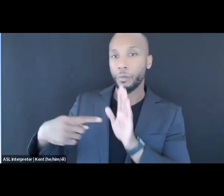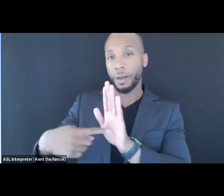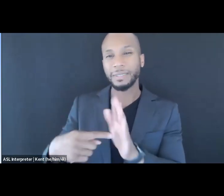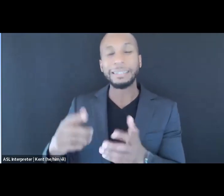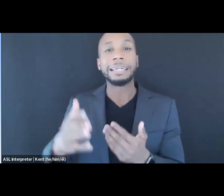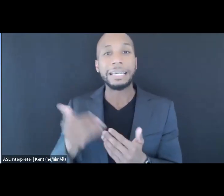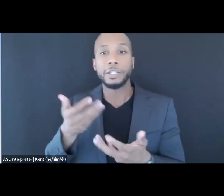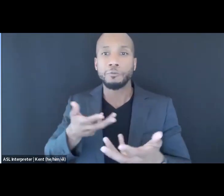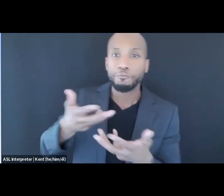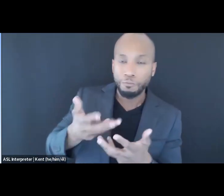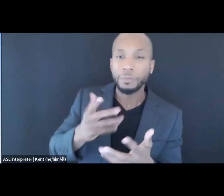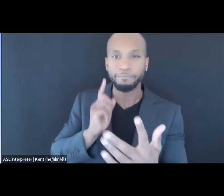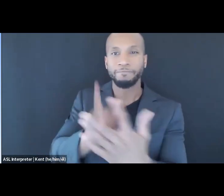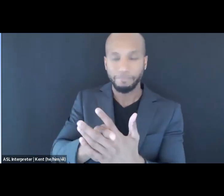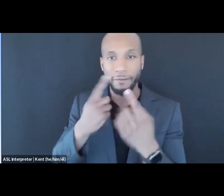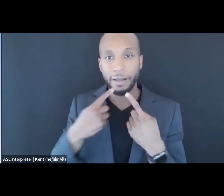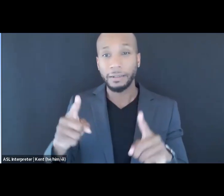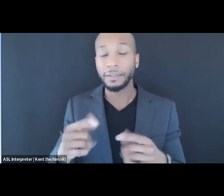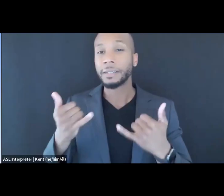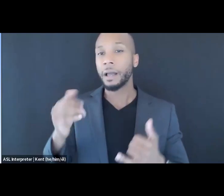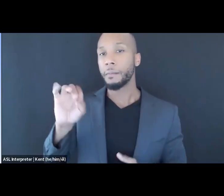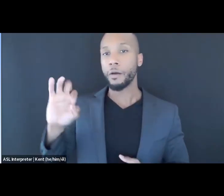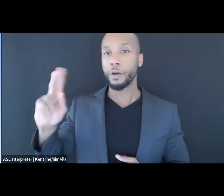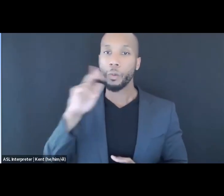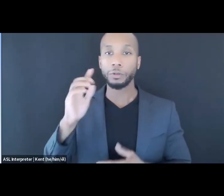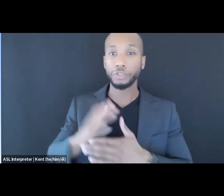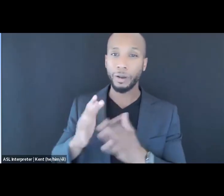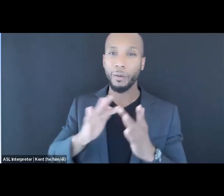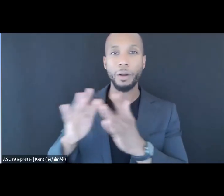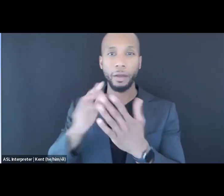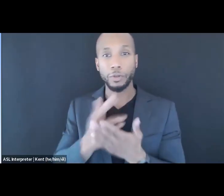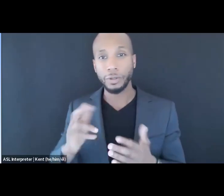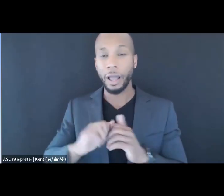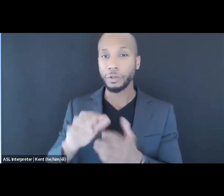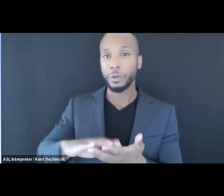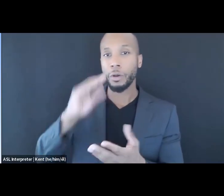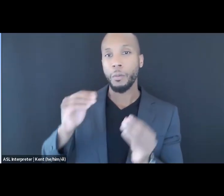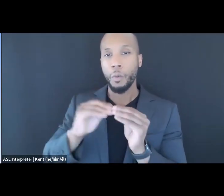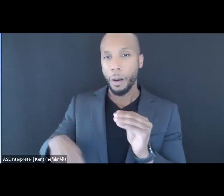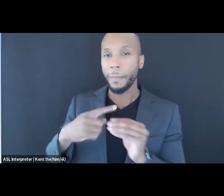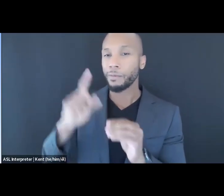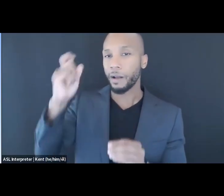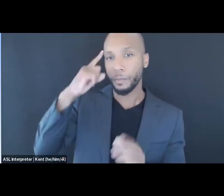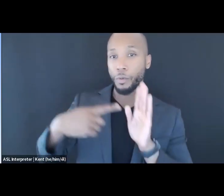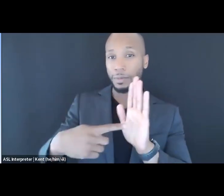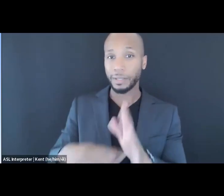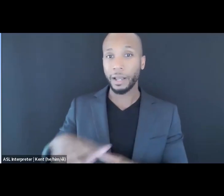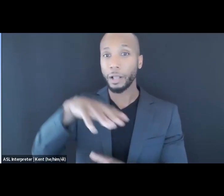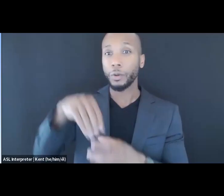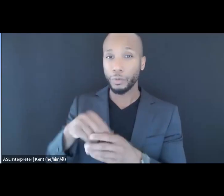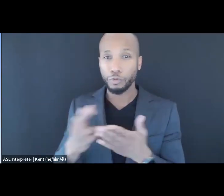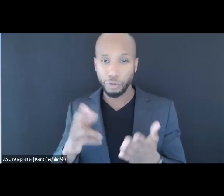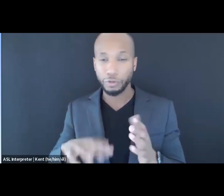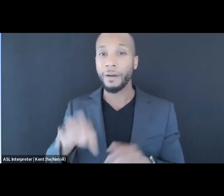engage with them effectively. So now Merrick will share online resources for how to learn more about your government representatives, including